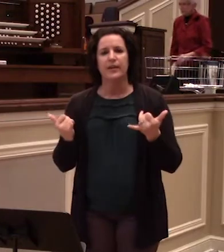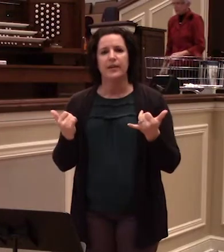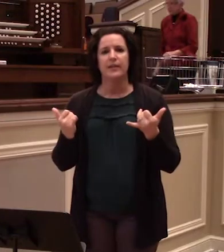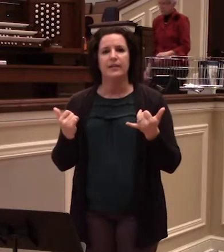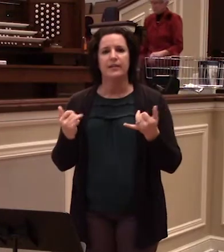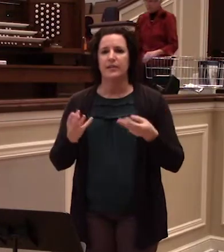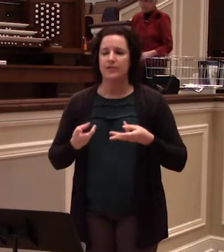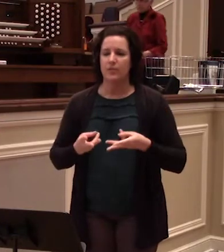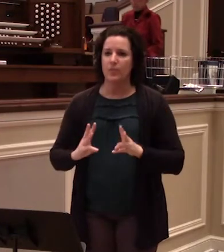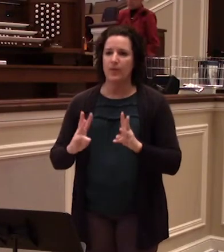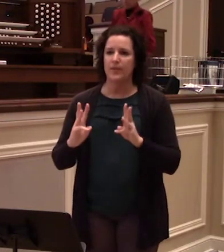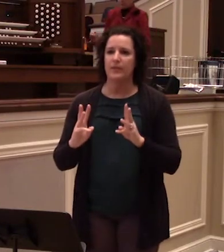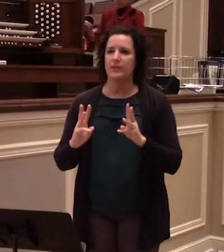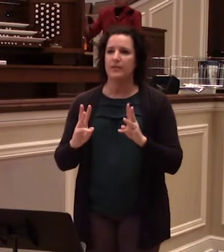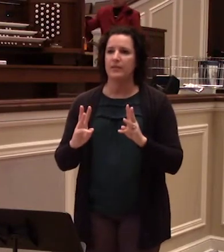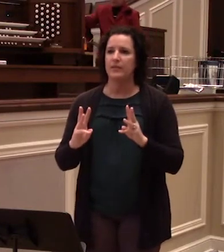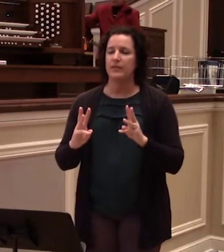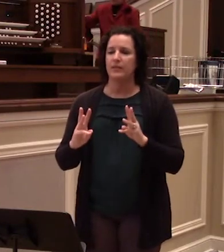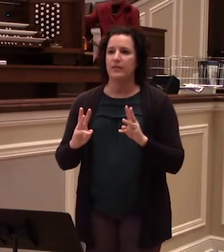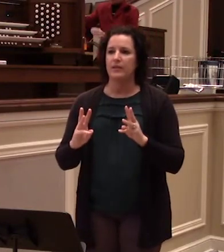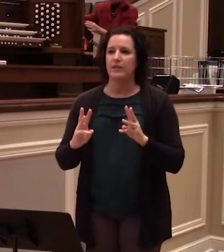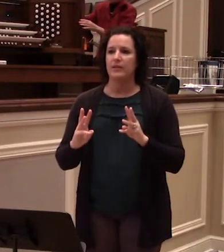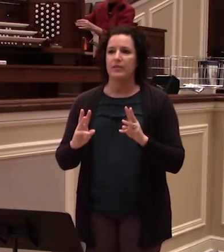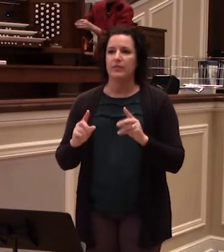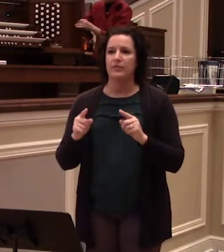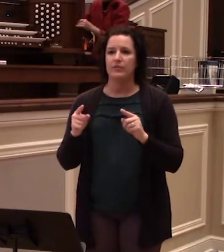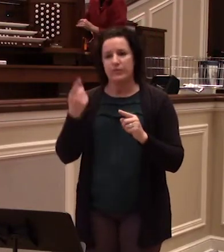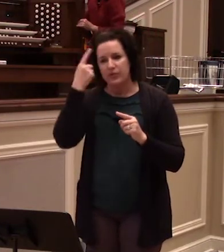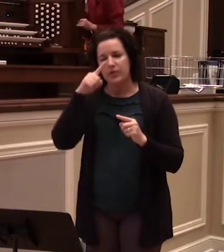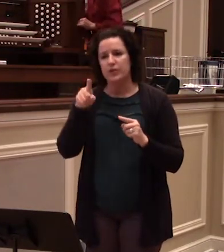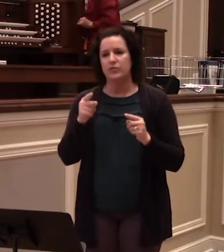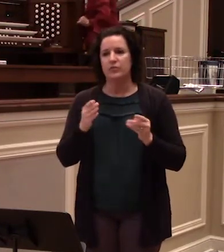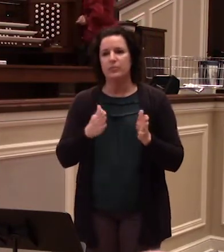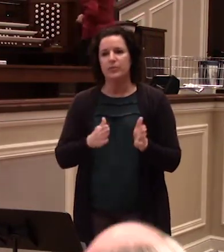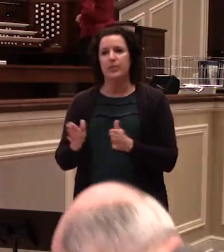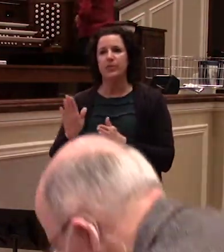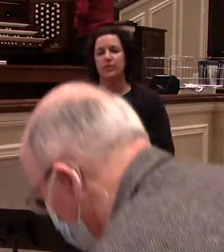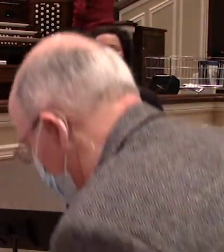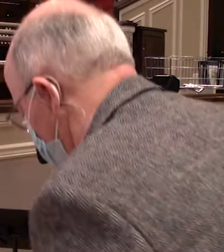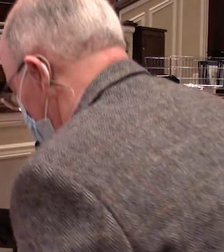for those of you with this little cup in your hands to prepare your own heart